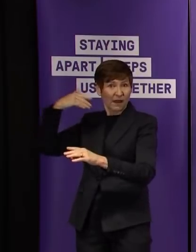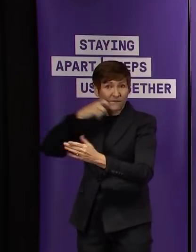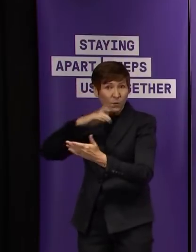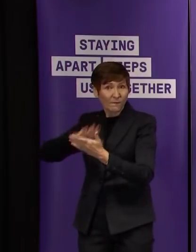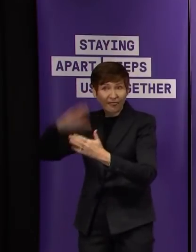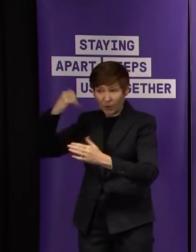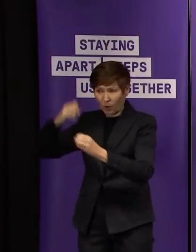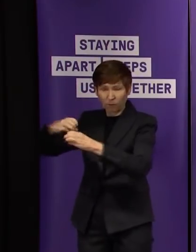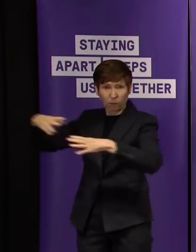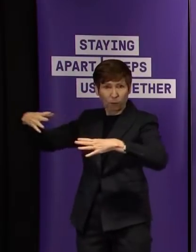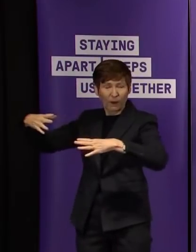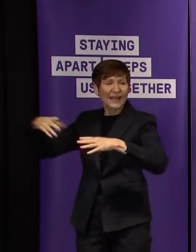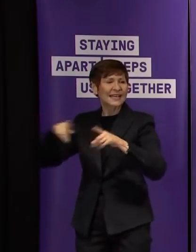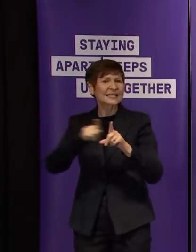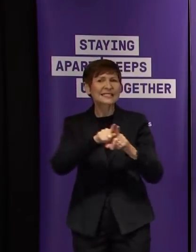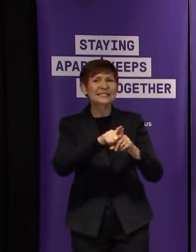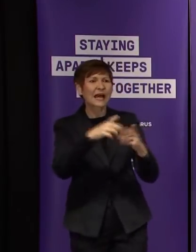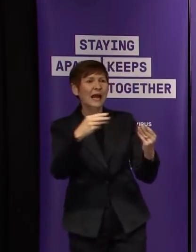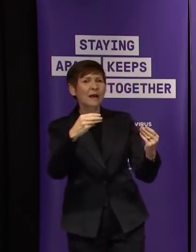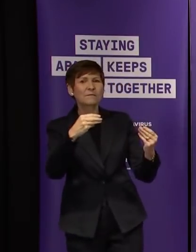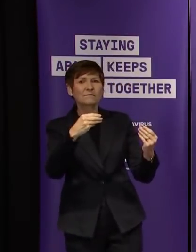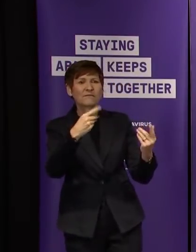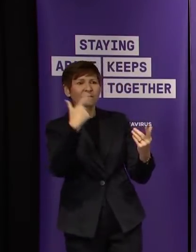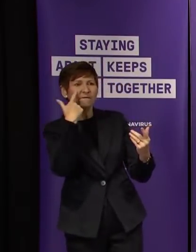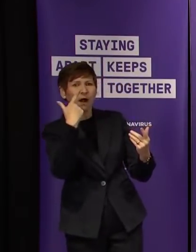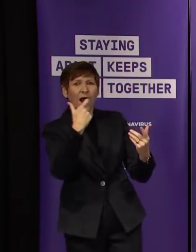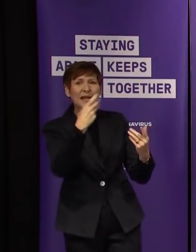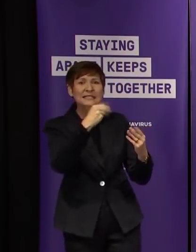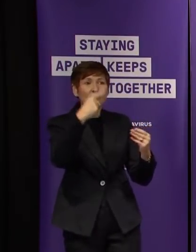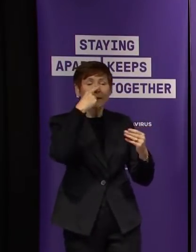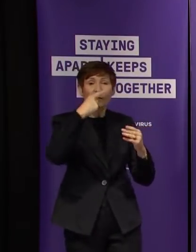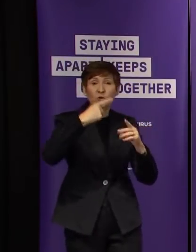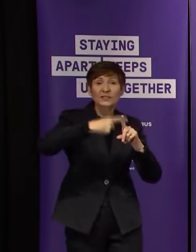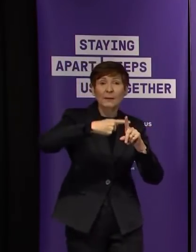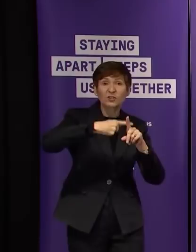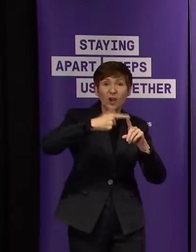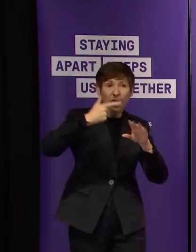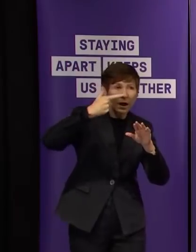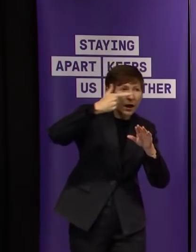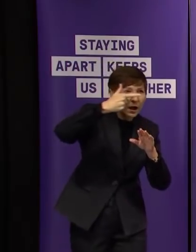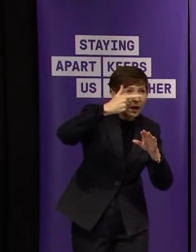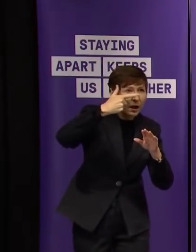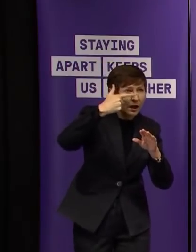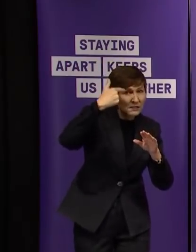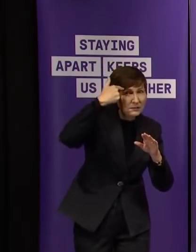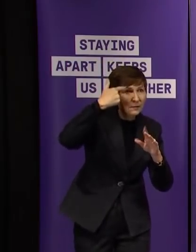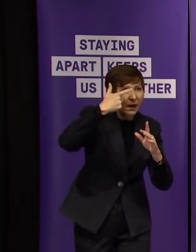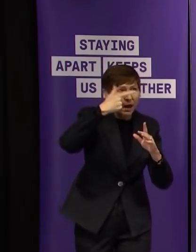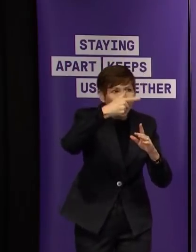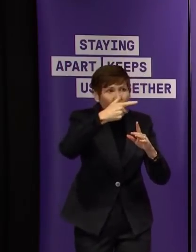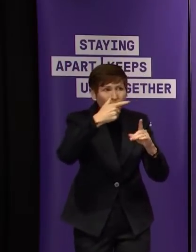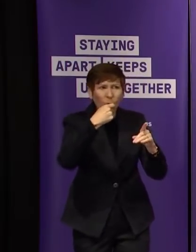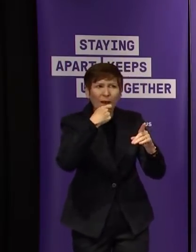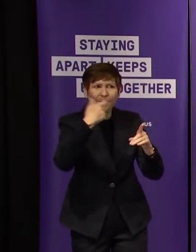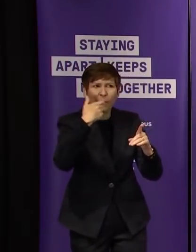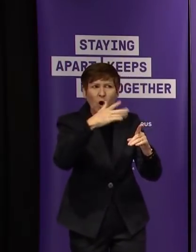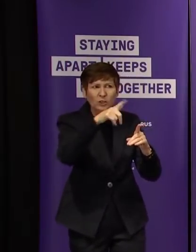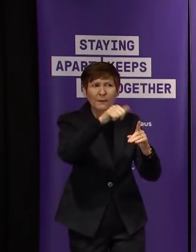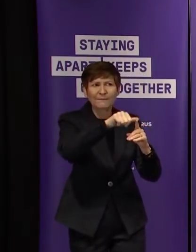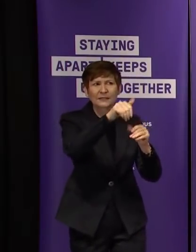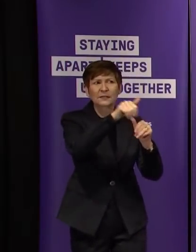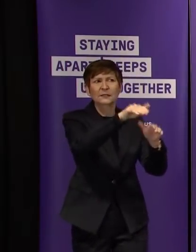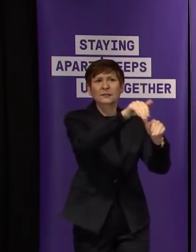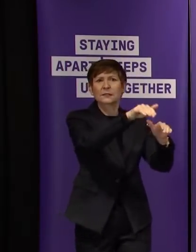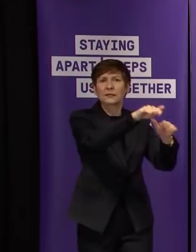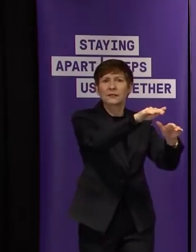Victoria, and we can limit the spread with close contacts by the settings that we've